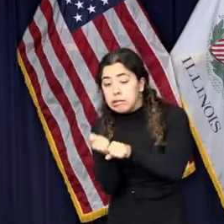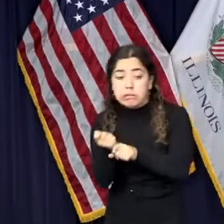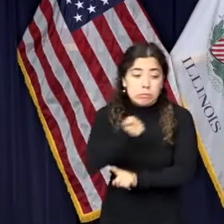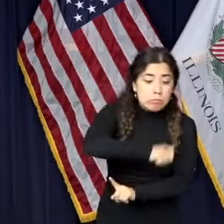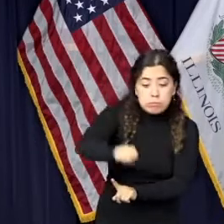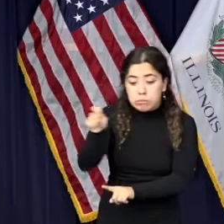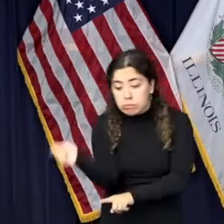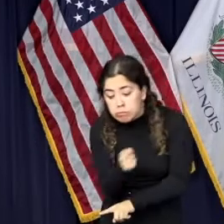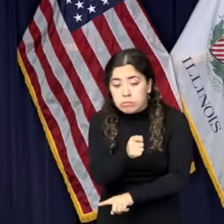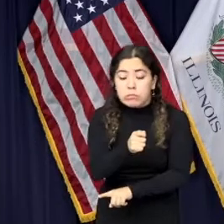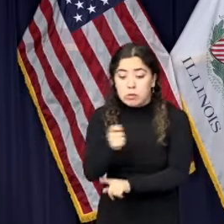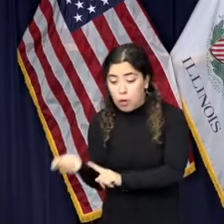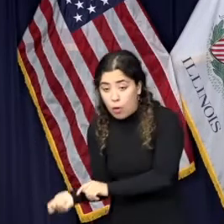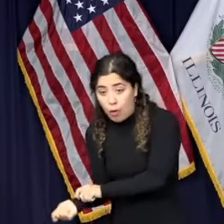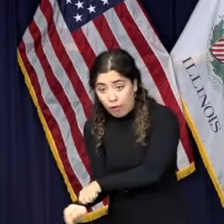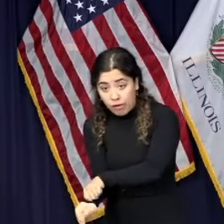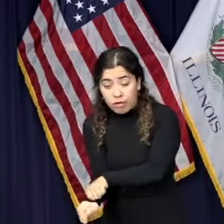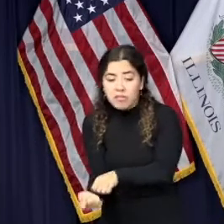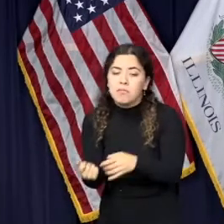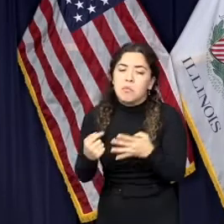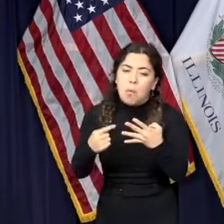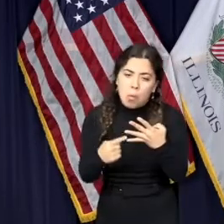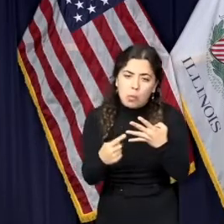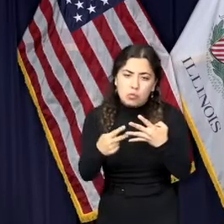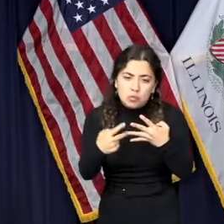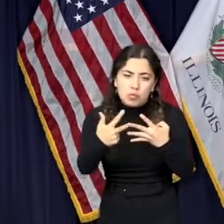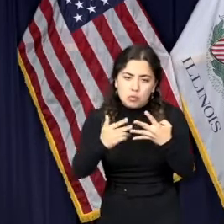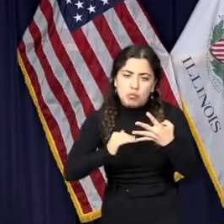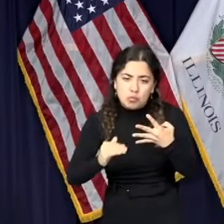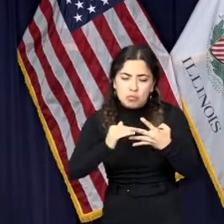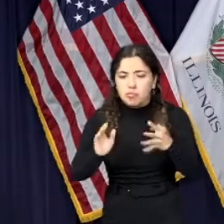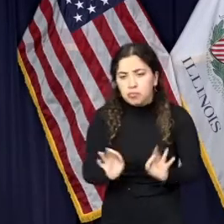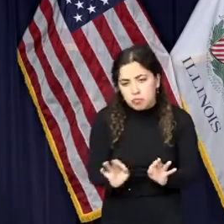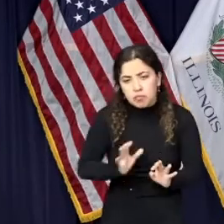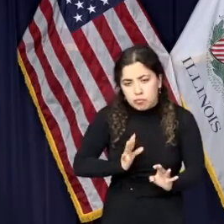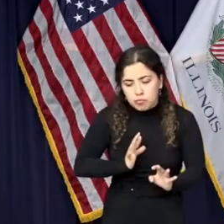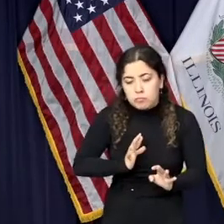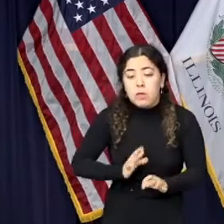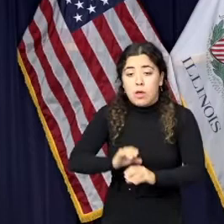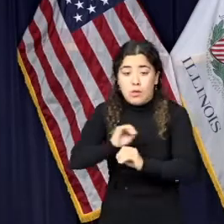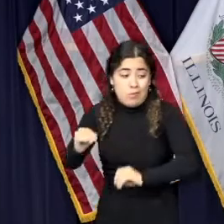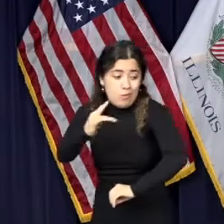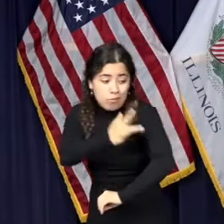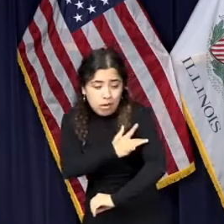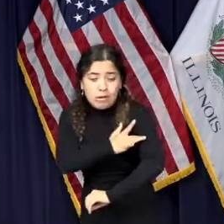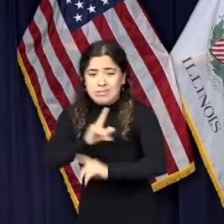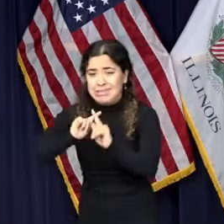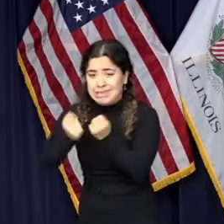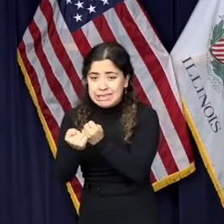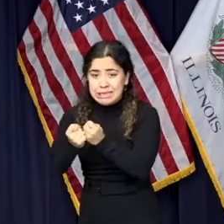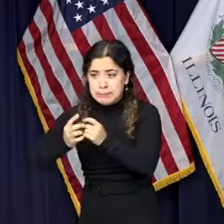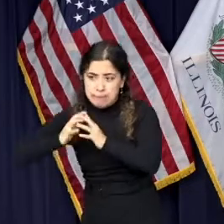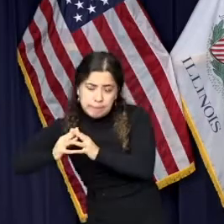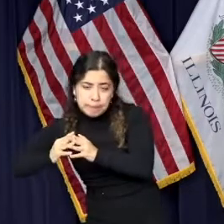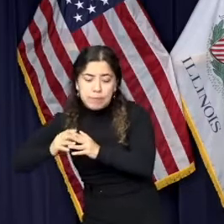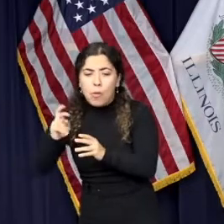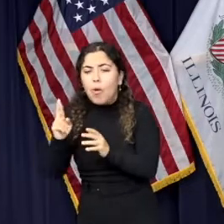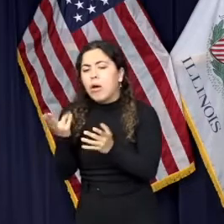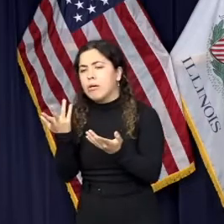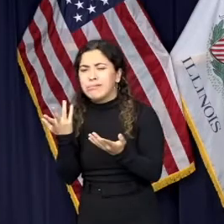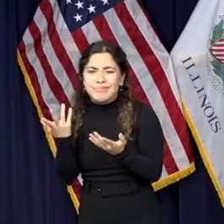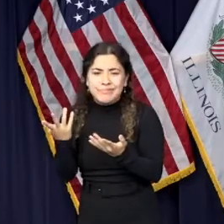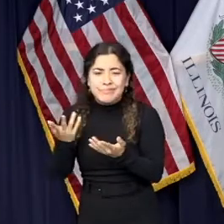at levels 1, 2, and 3, with activities like no-contact practices, team scrimmages, and certain competitive